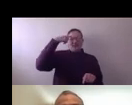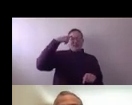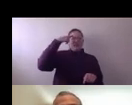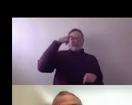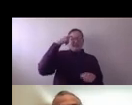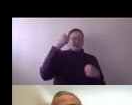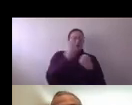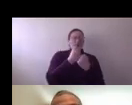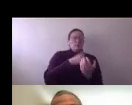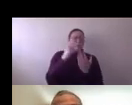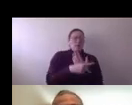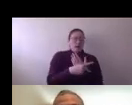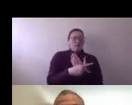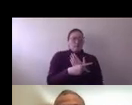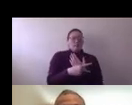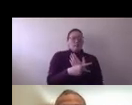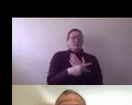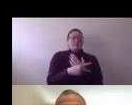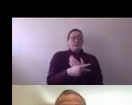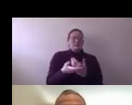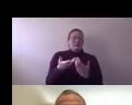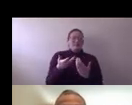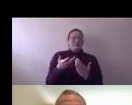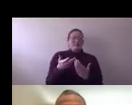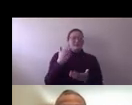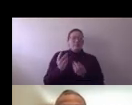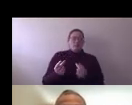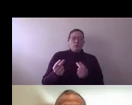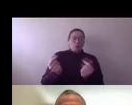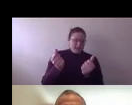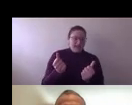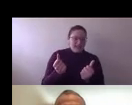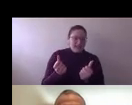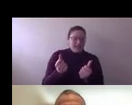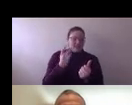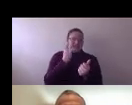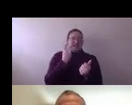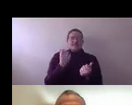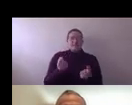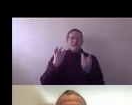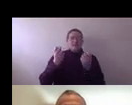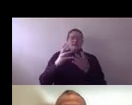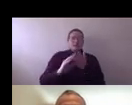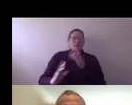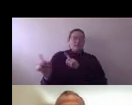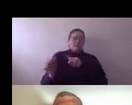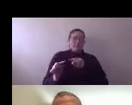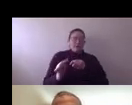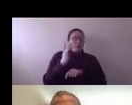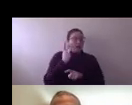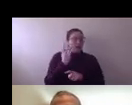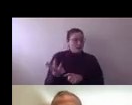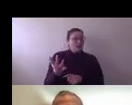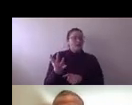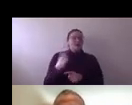program that was stopped very quickly, only after dozens of students came, because the